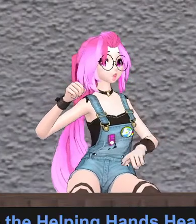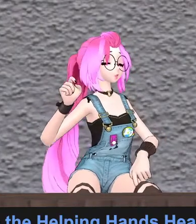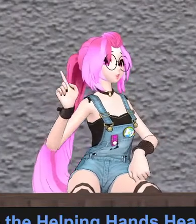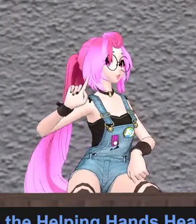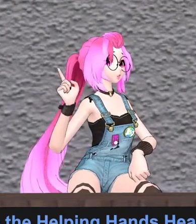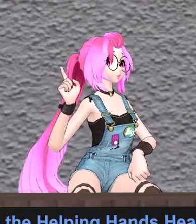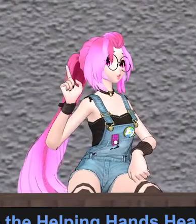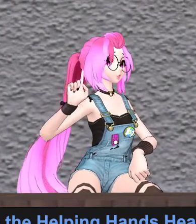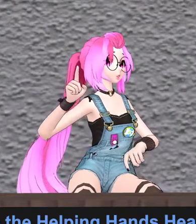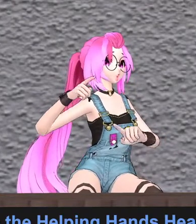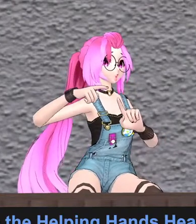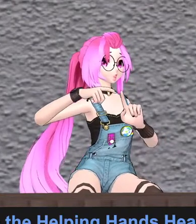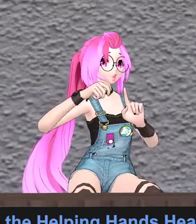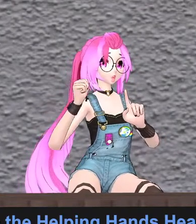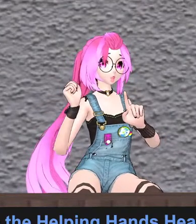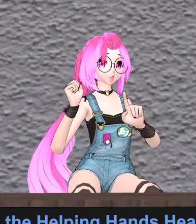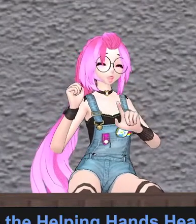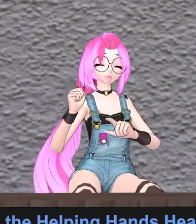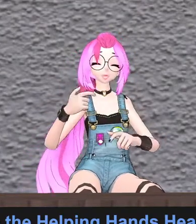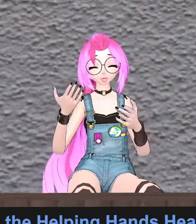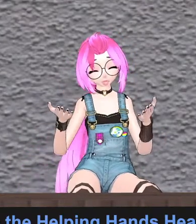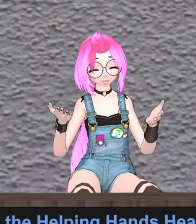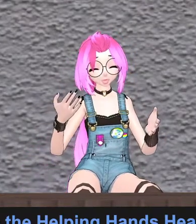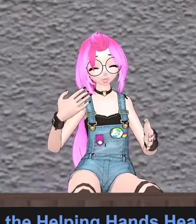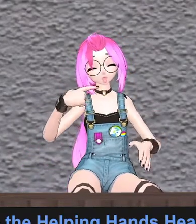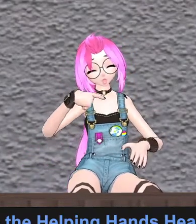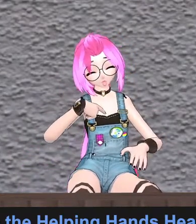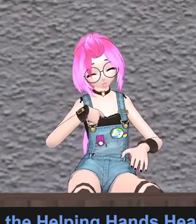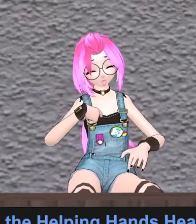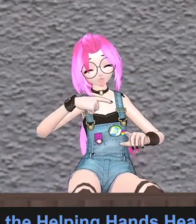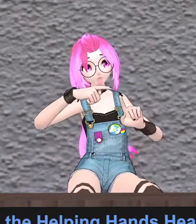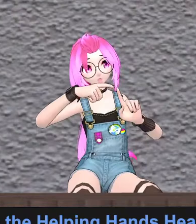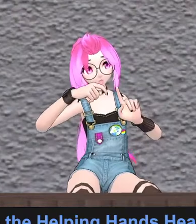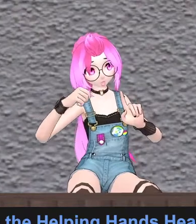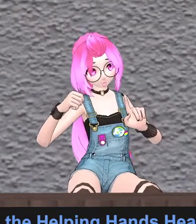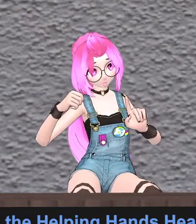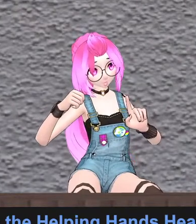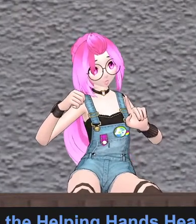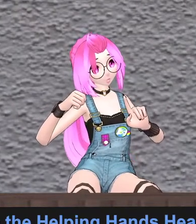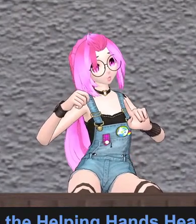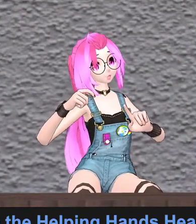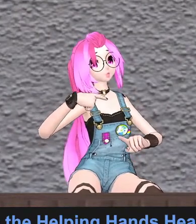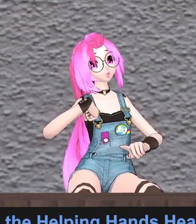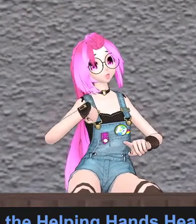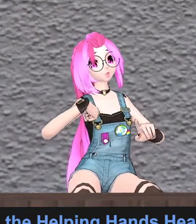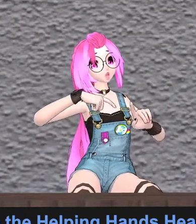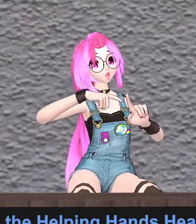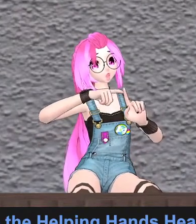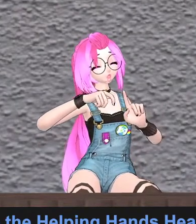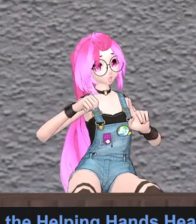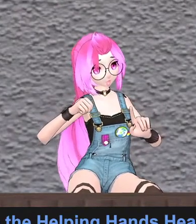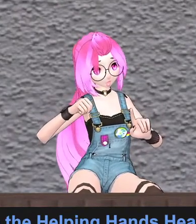from? Where are you from? You can then use that and say, I am from. I am